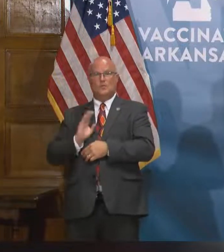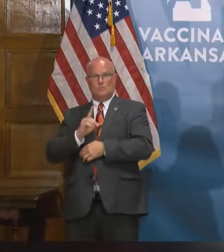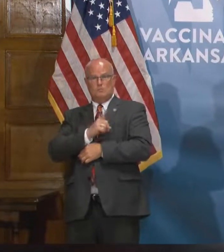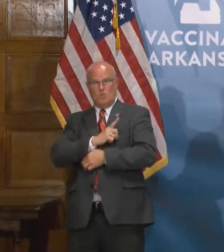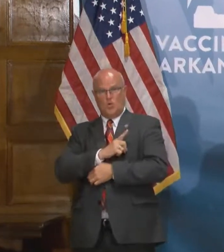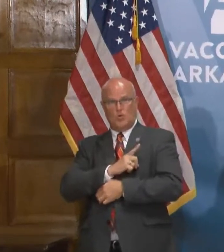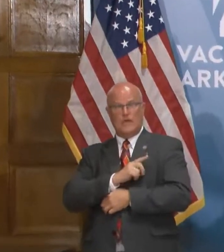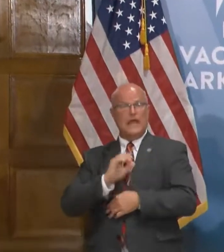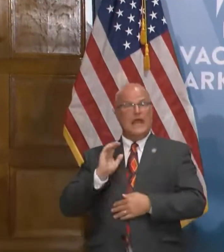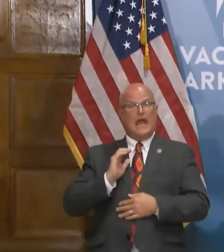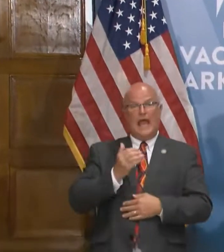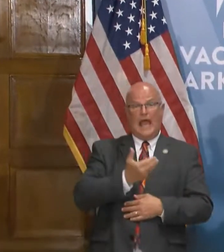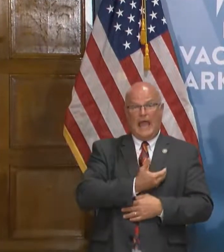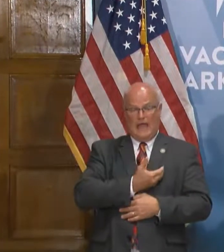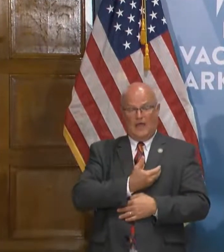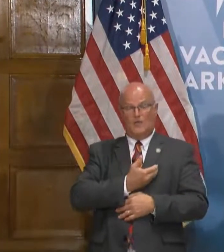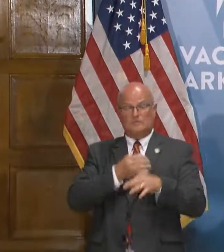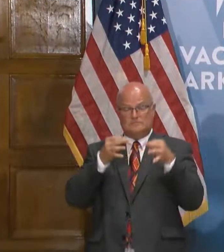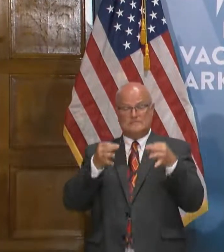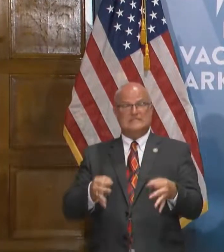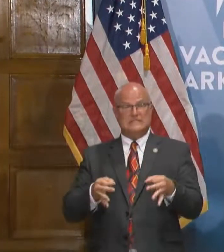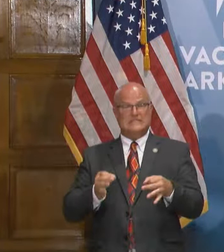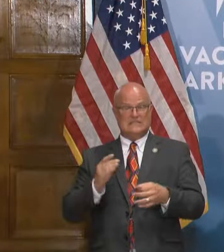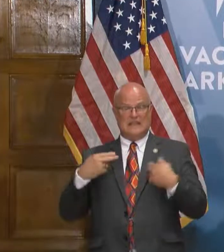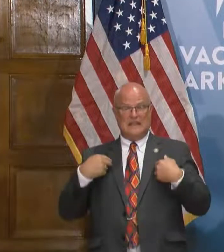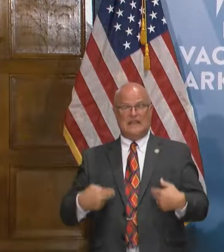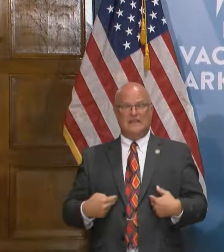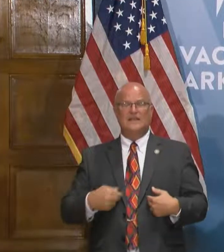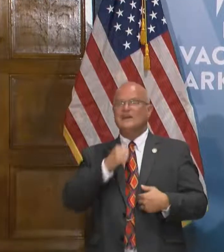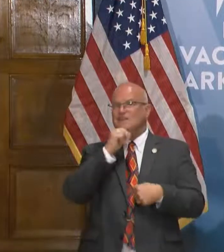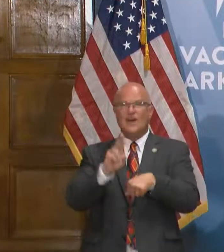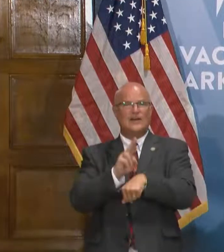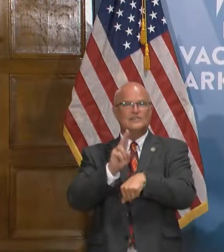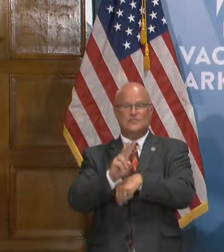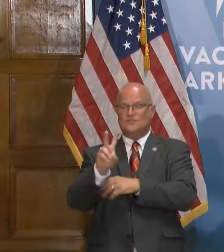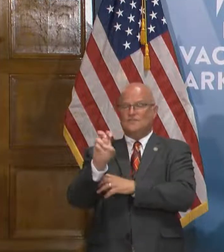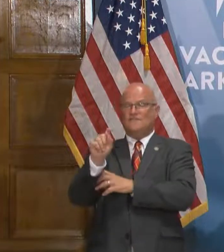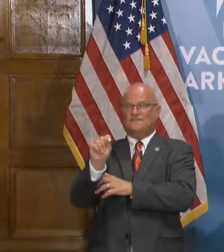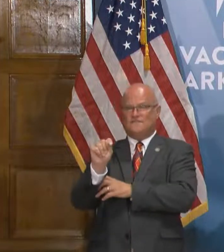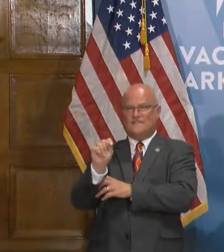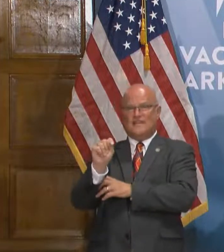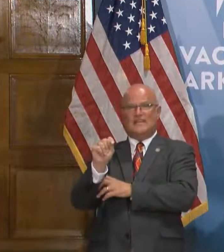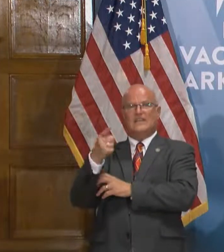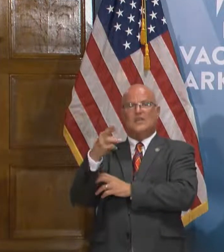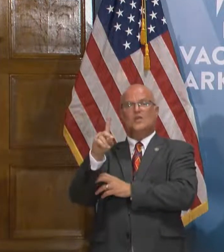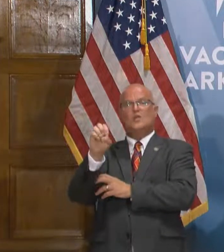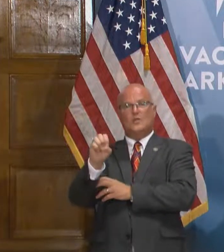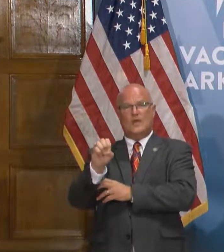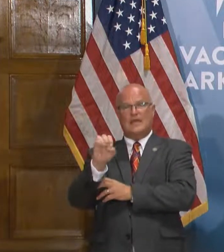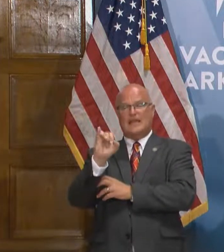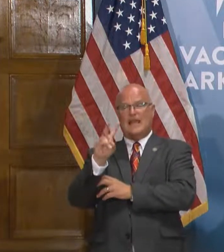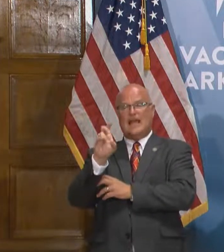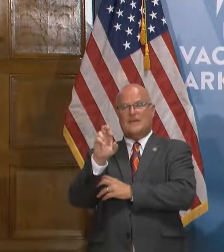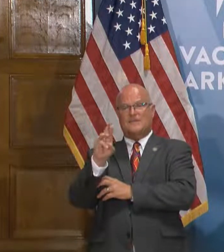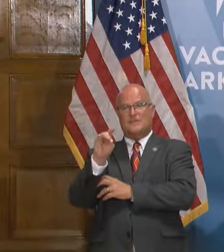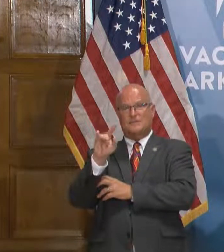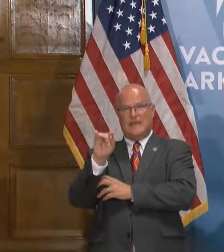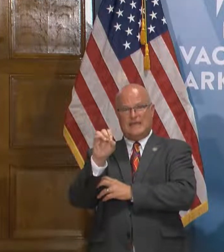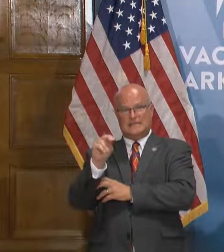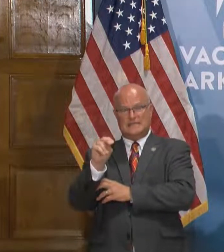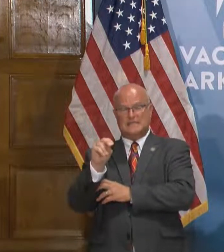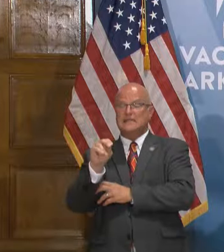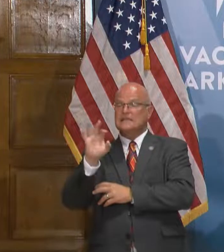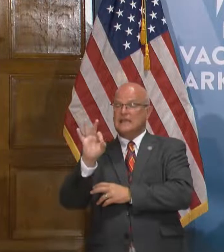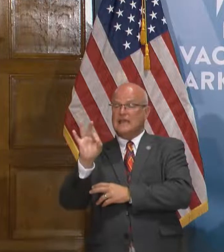Our stance in the health department is not to use veterinary grade ivermectin. Ivermectin is used and